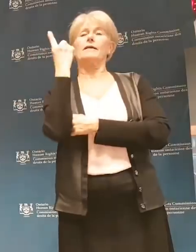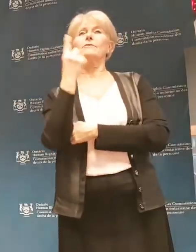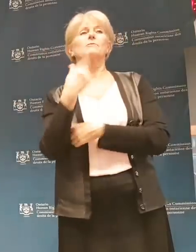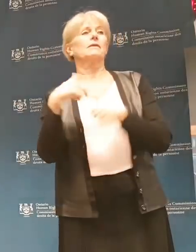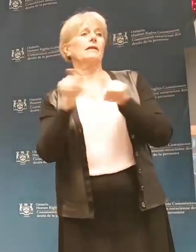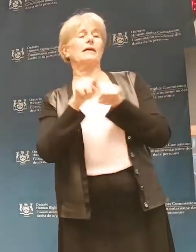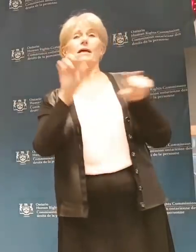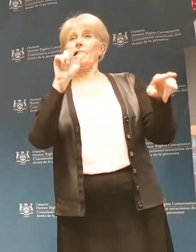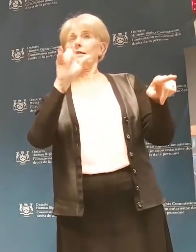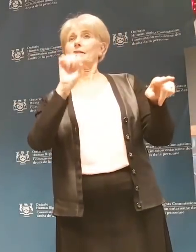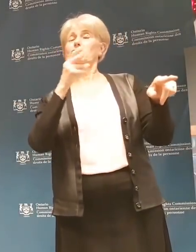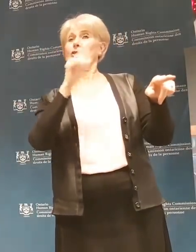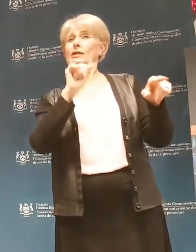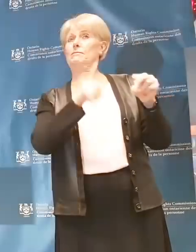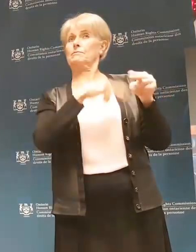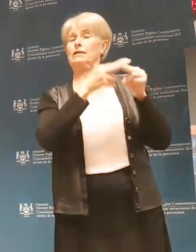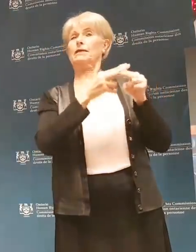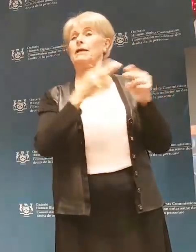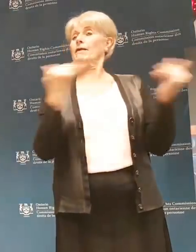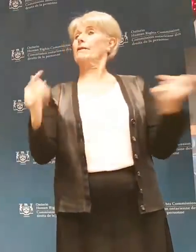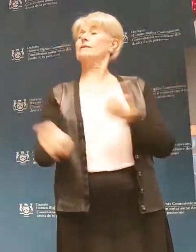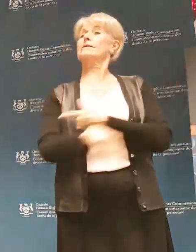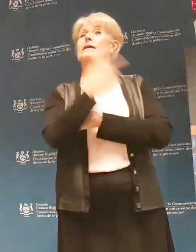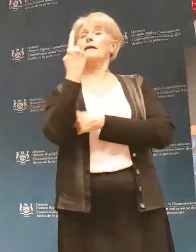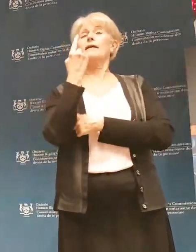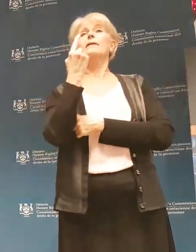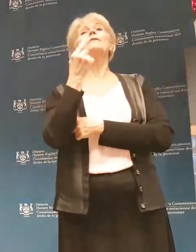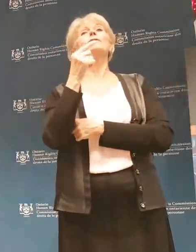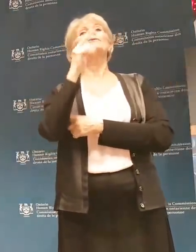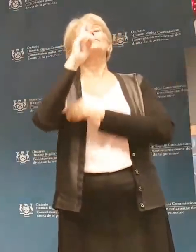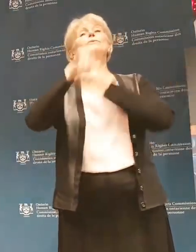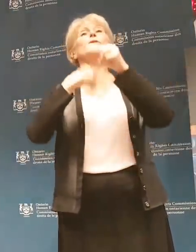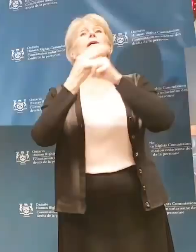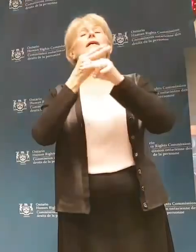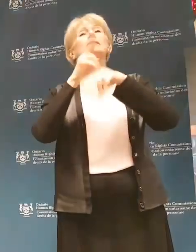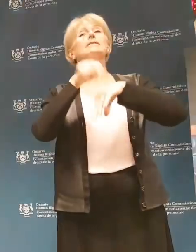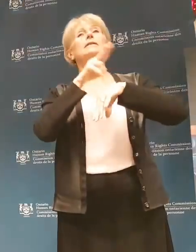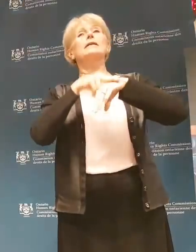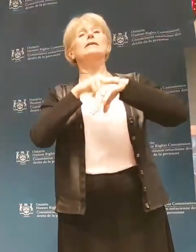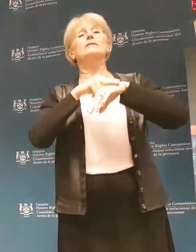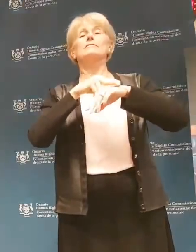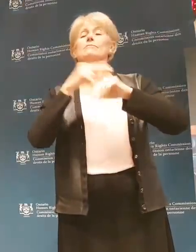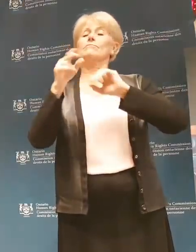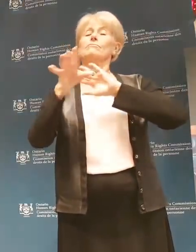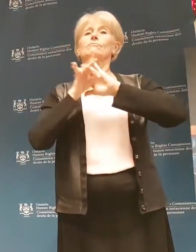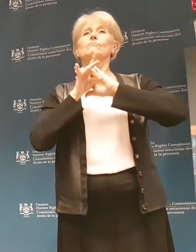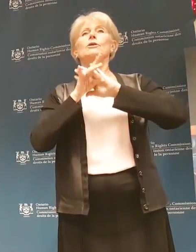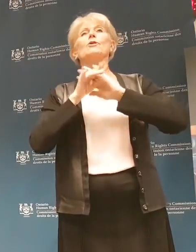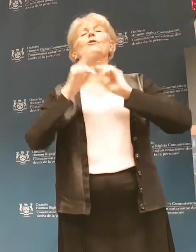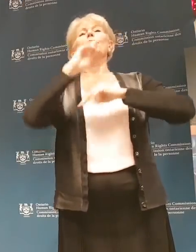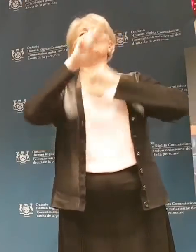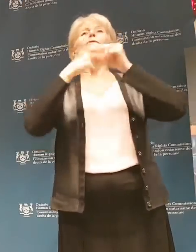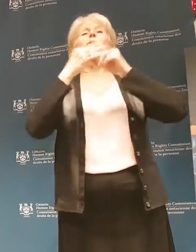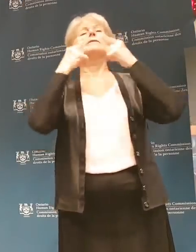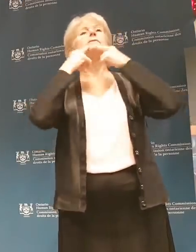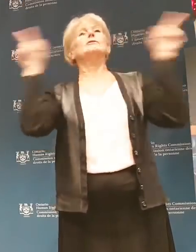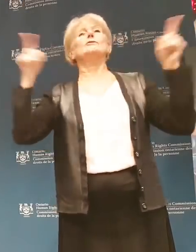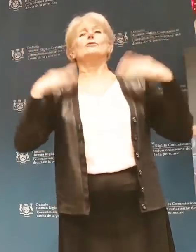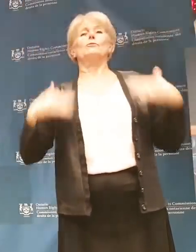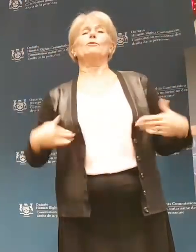Alicia mentioned, on this day, the United Nations General Assembly adopted the Universal Declaration of Human